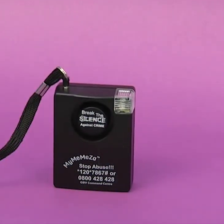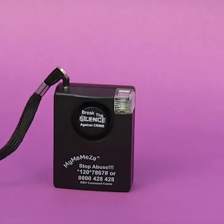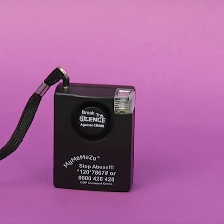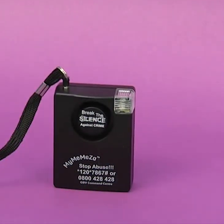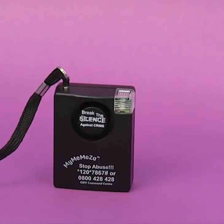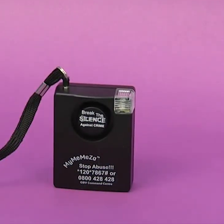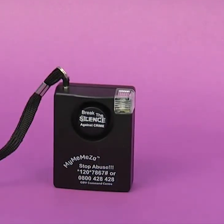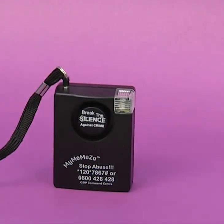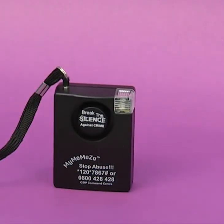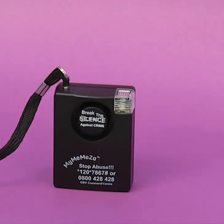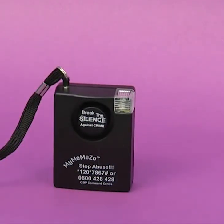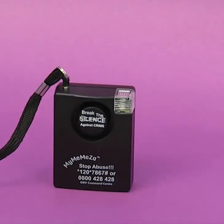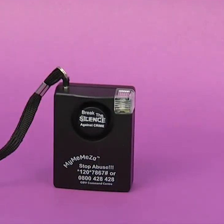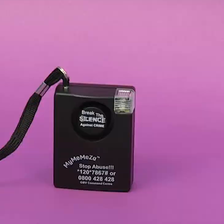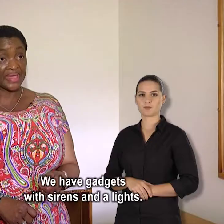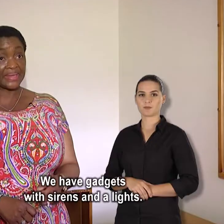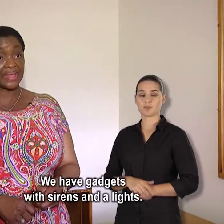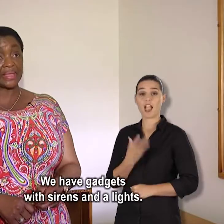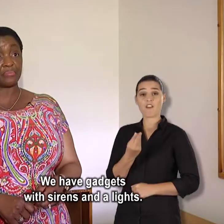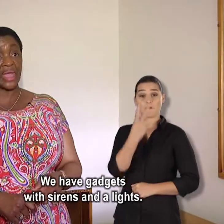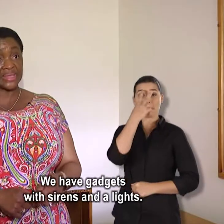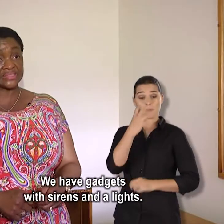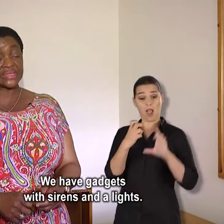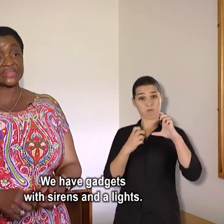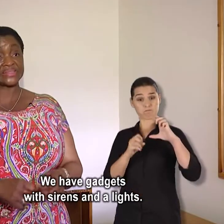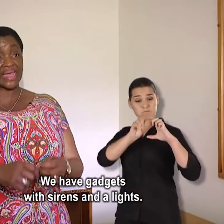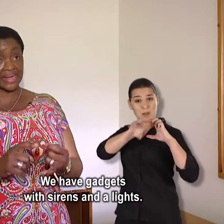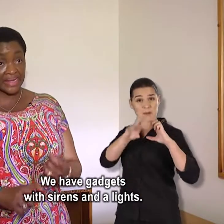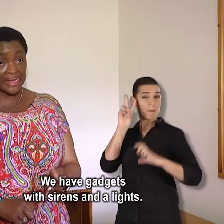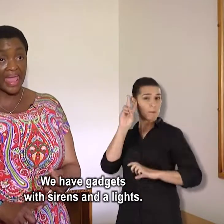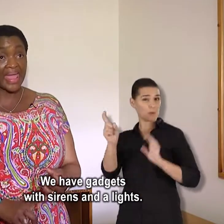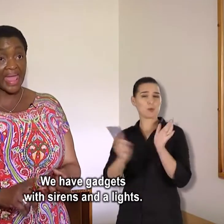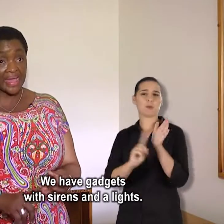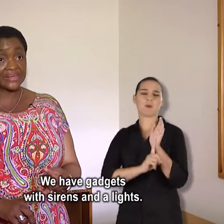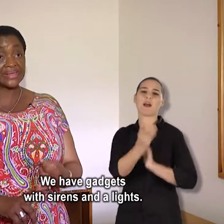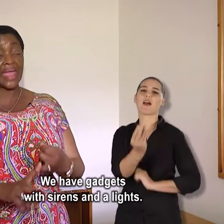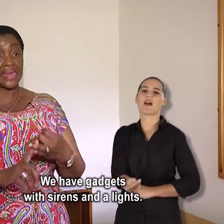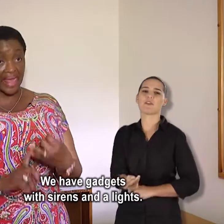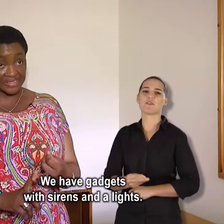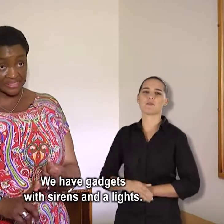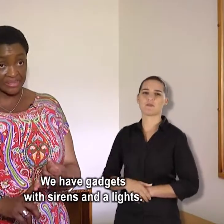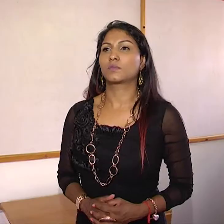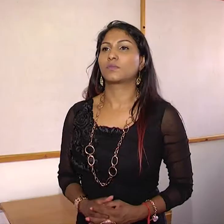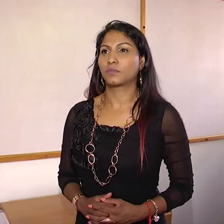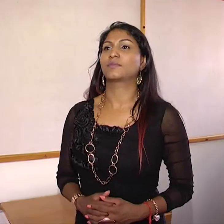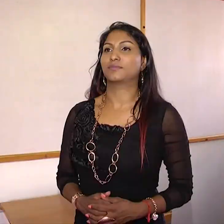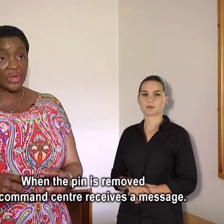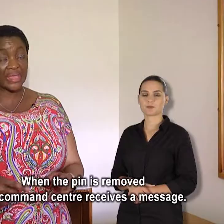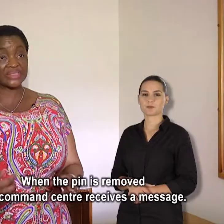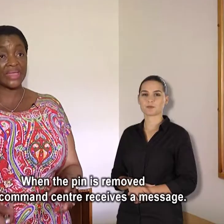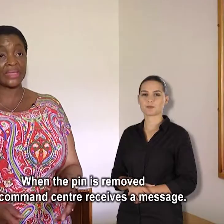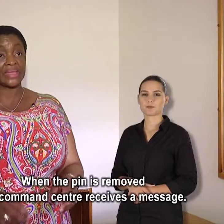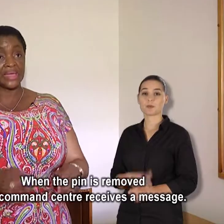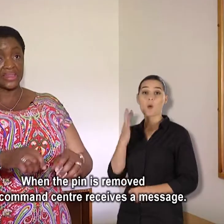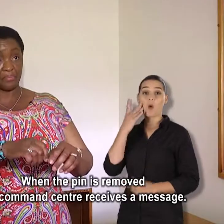We also have gadgets that has a siren and a light, and as